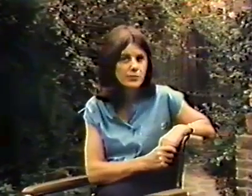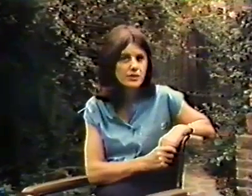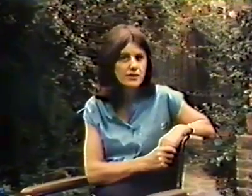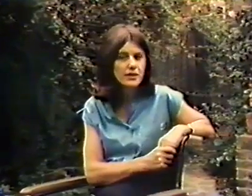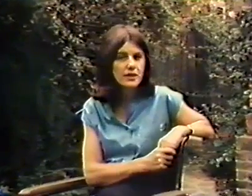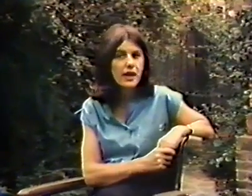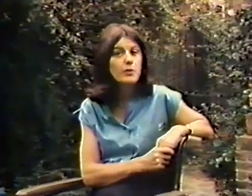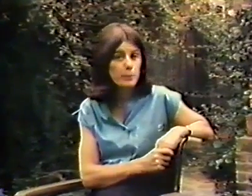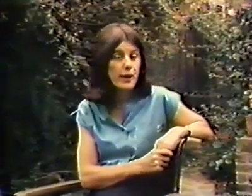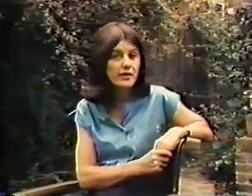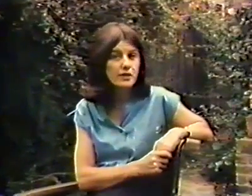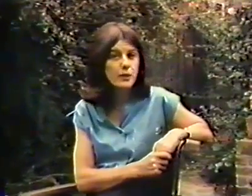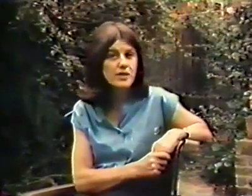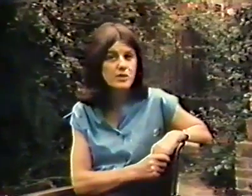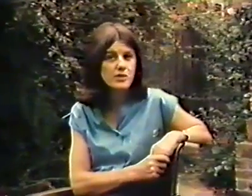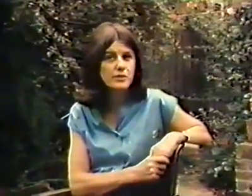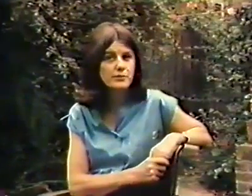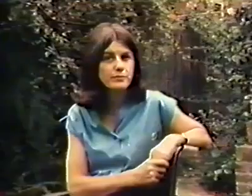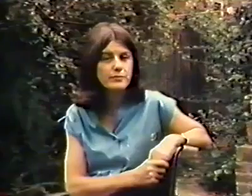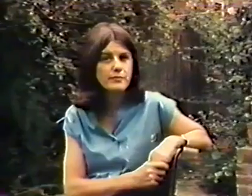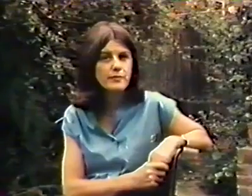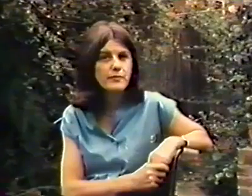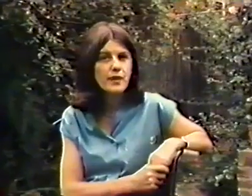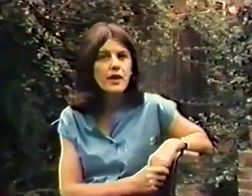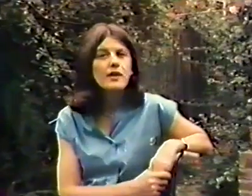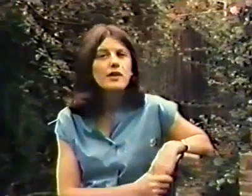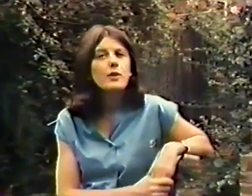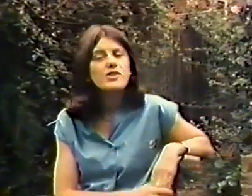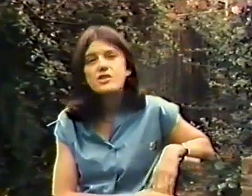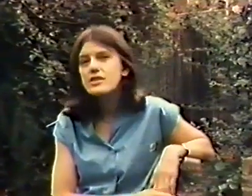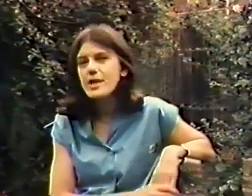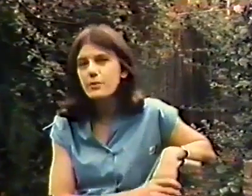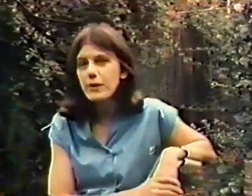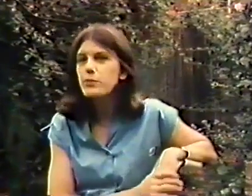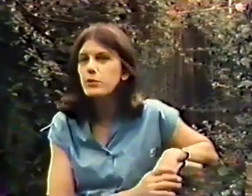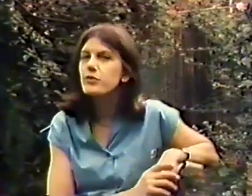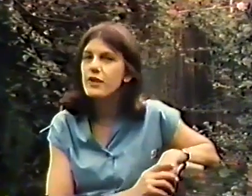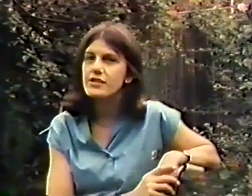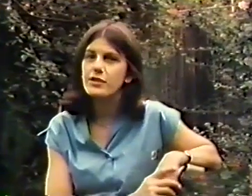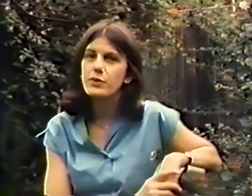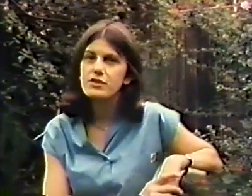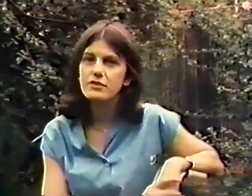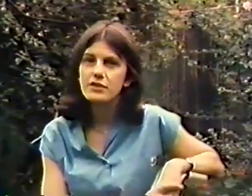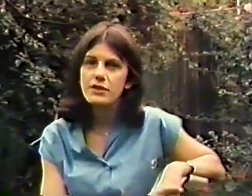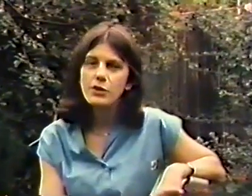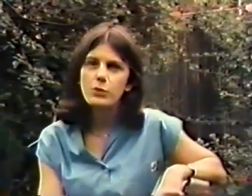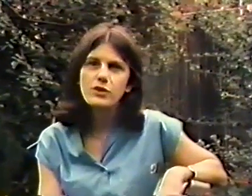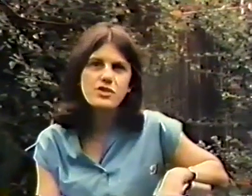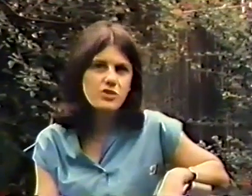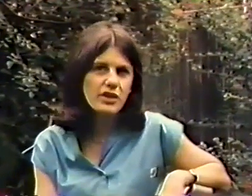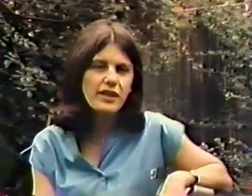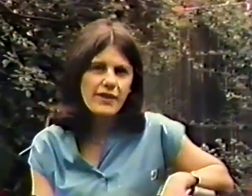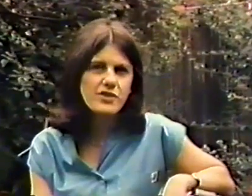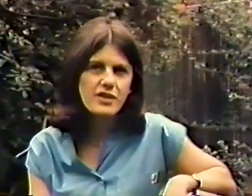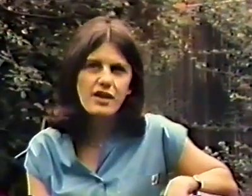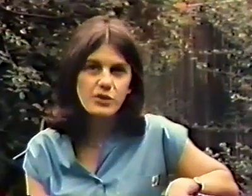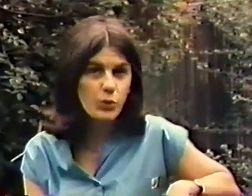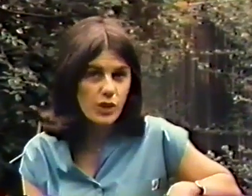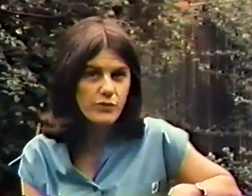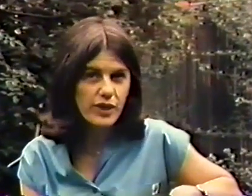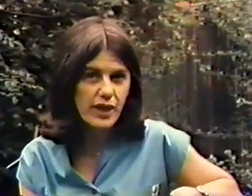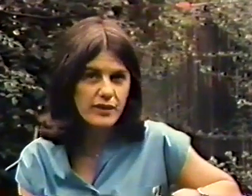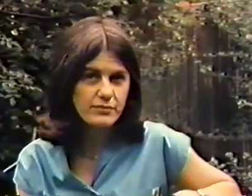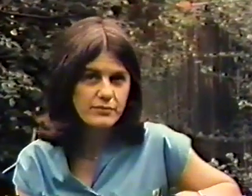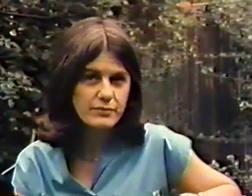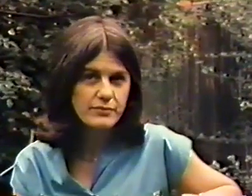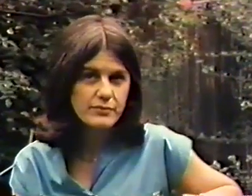good times and abandon when it suited them. The question disabled people were facing was, would the struggle have to start all